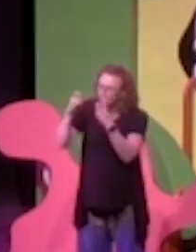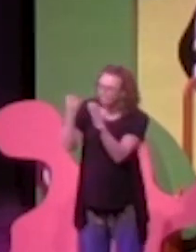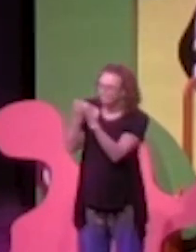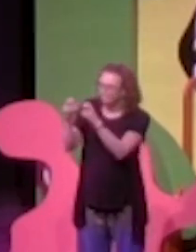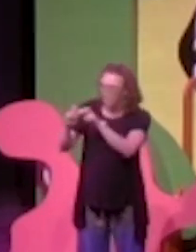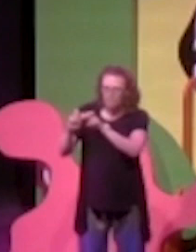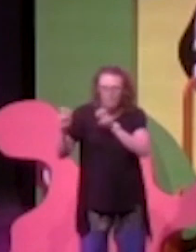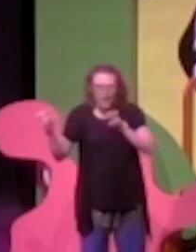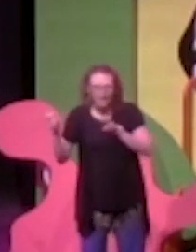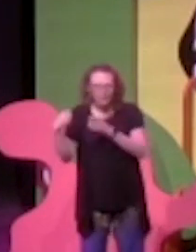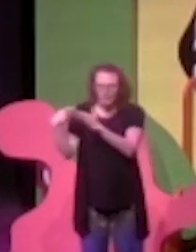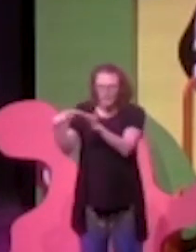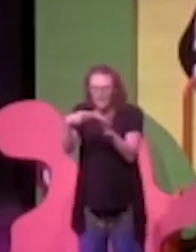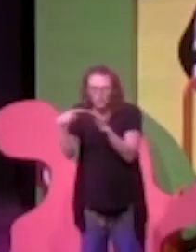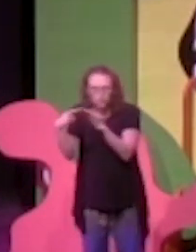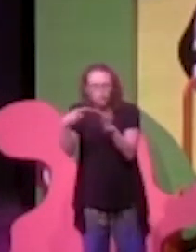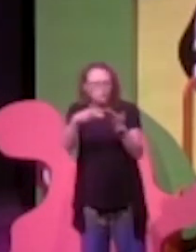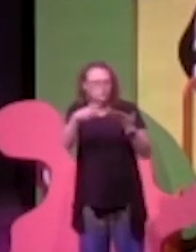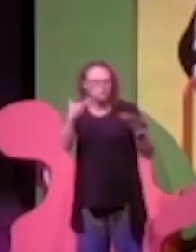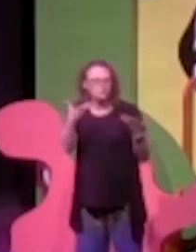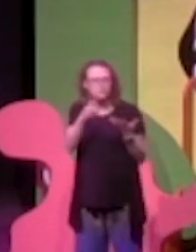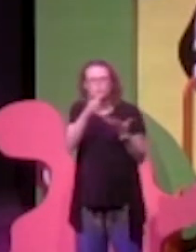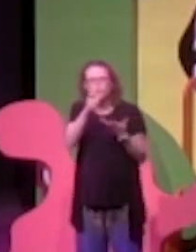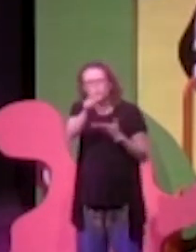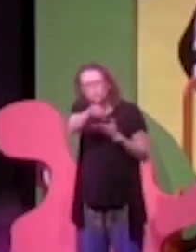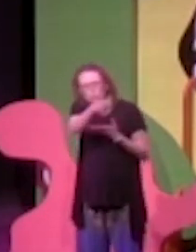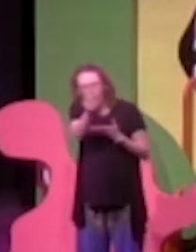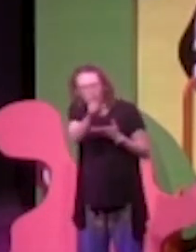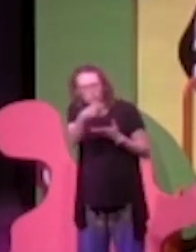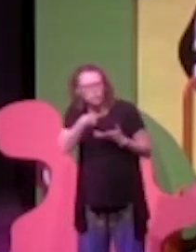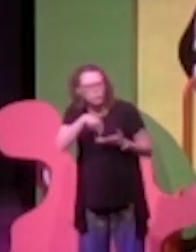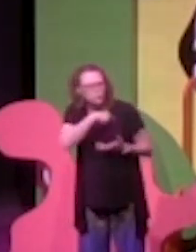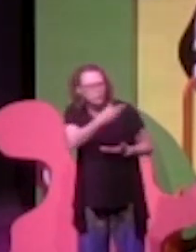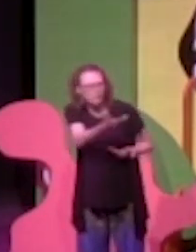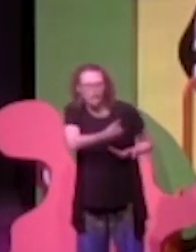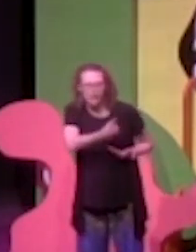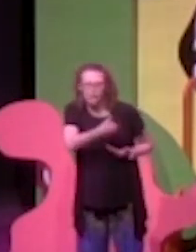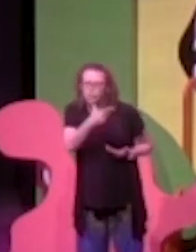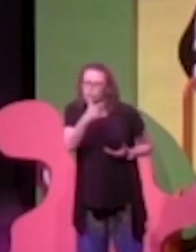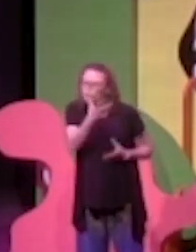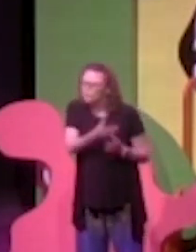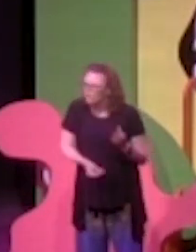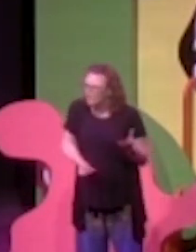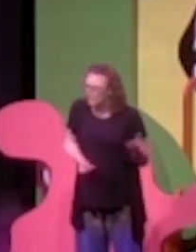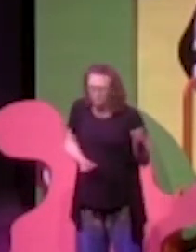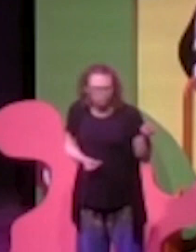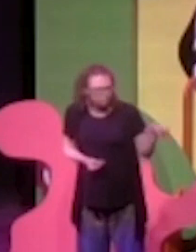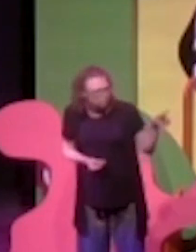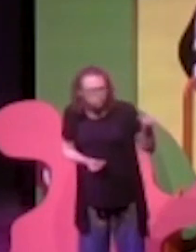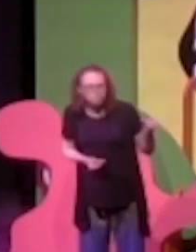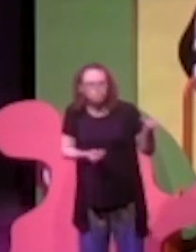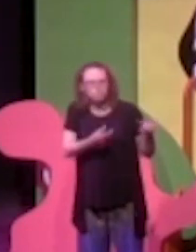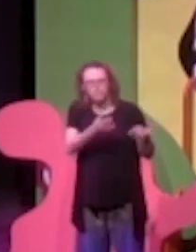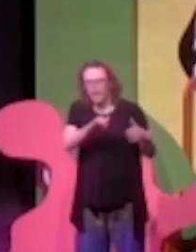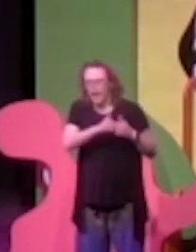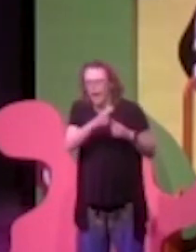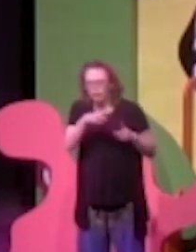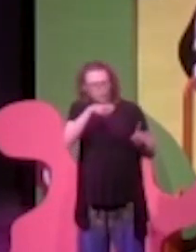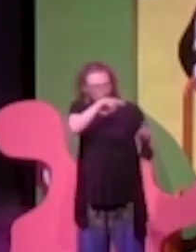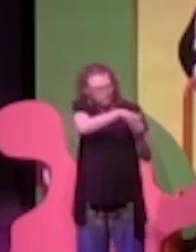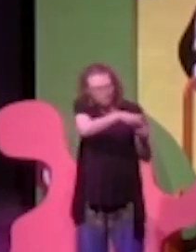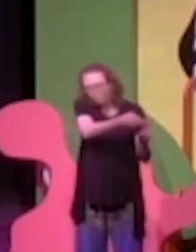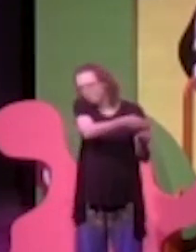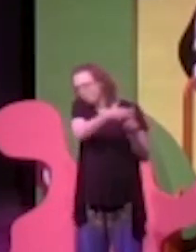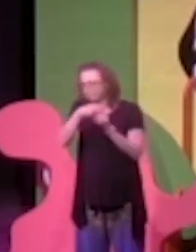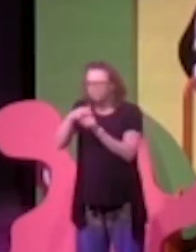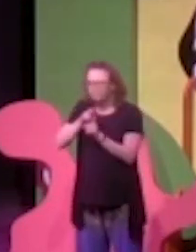So who else do we need to be inviting who shares our values but is not in the nonprofit arts hat, but an important